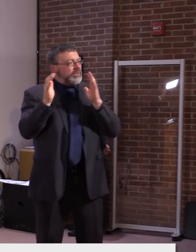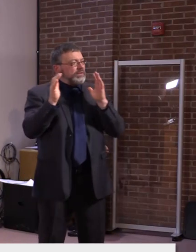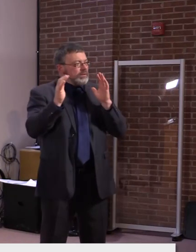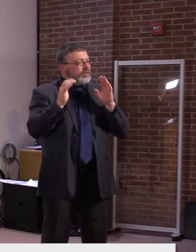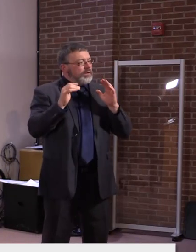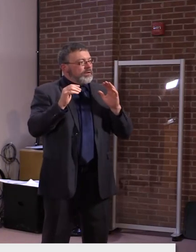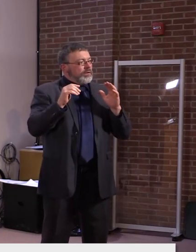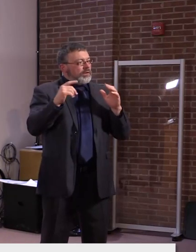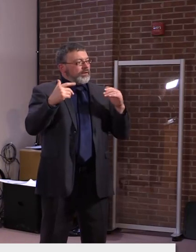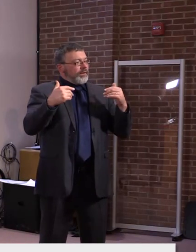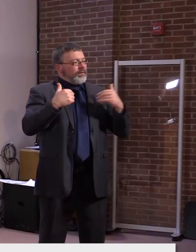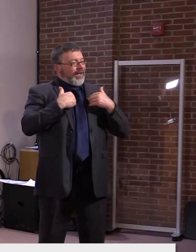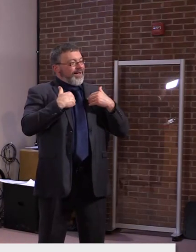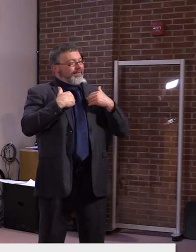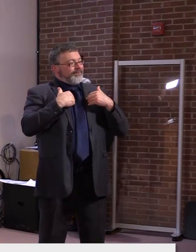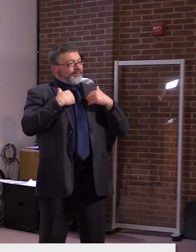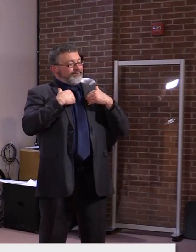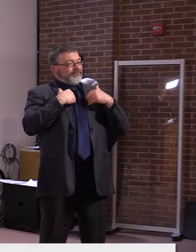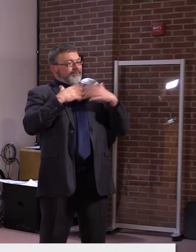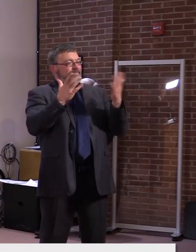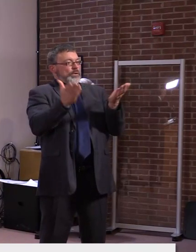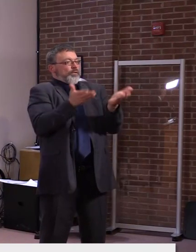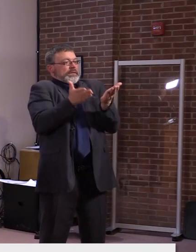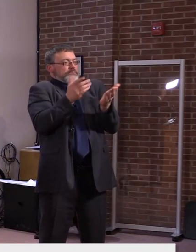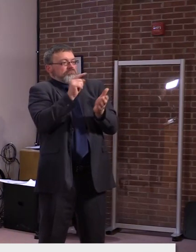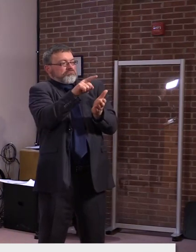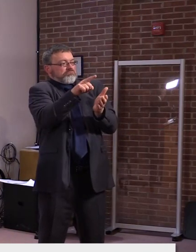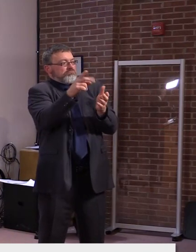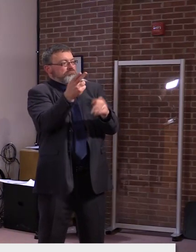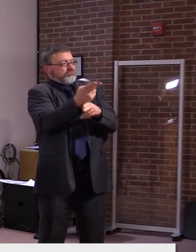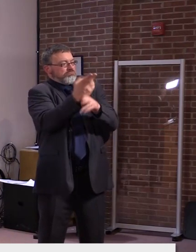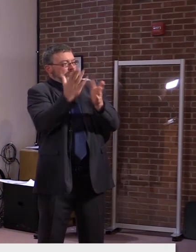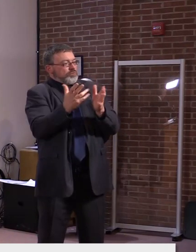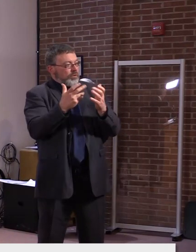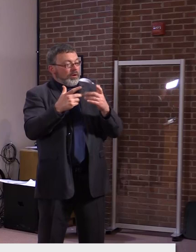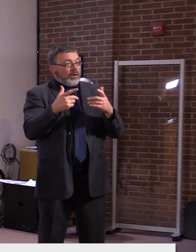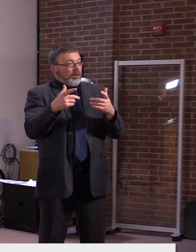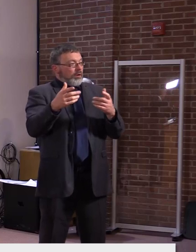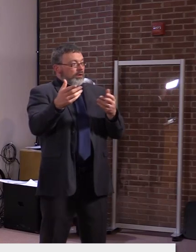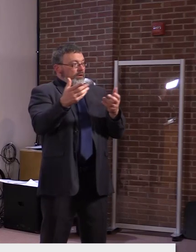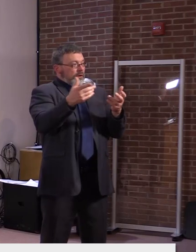well. We're just not seeing it, not hearing it.